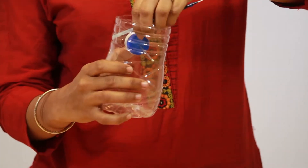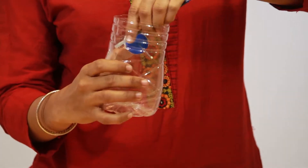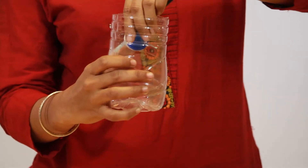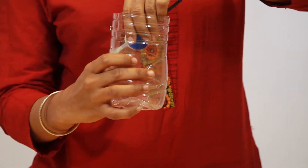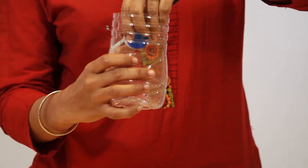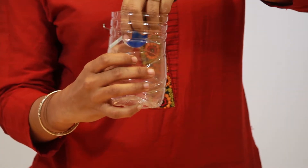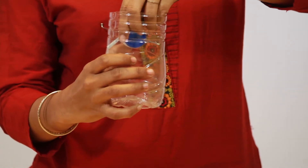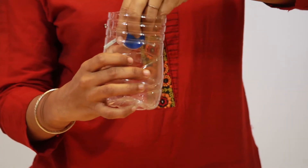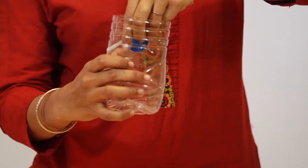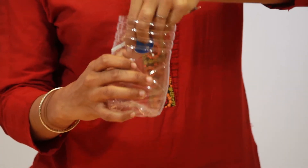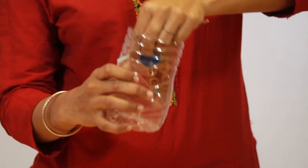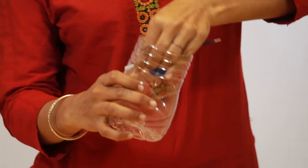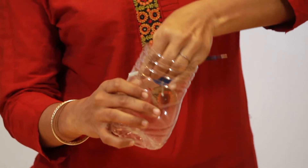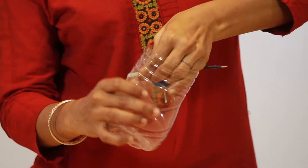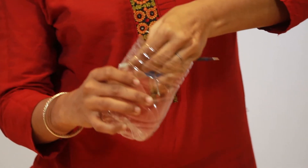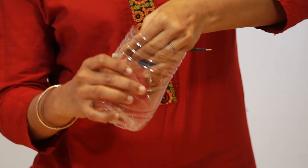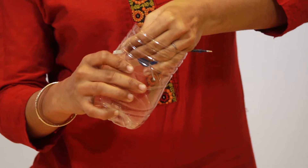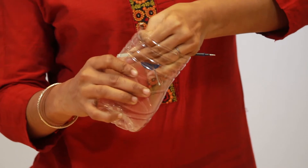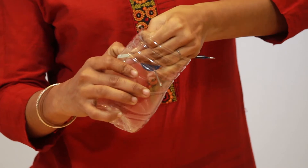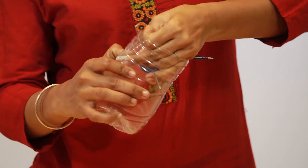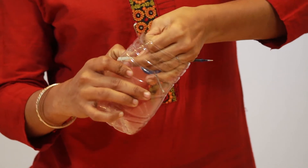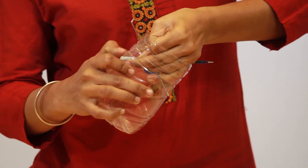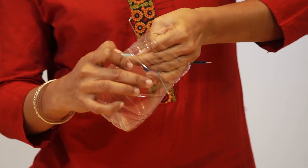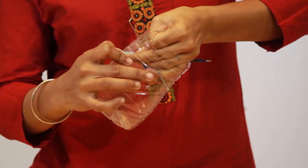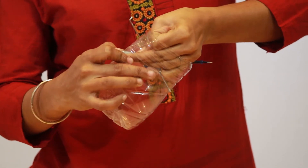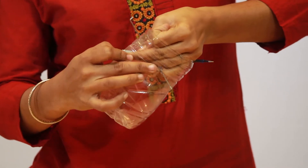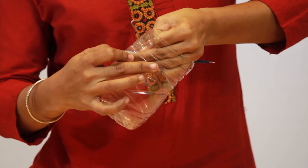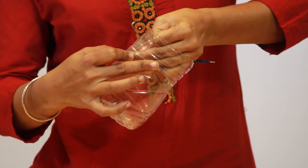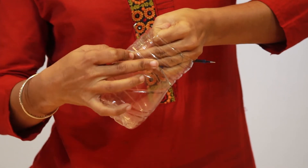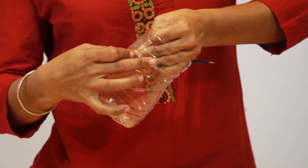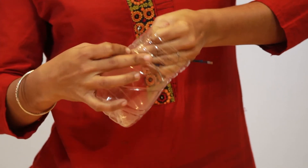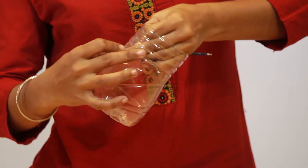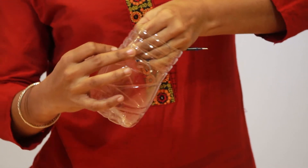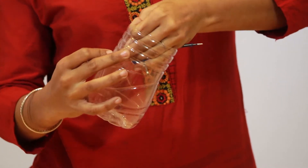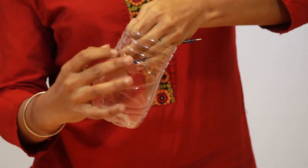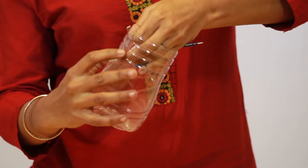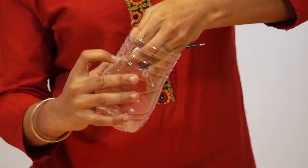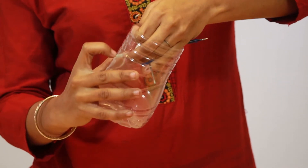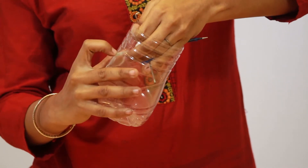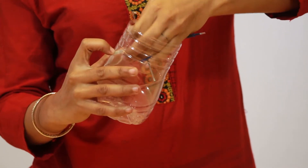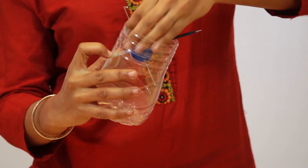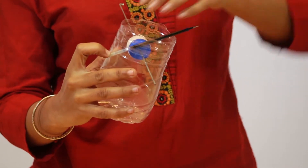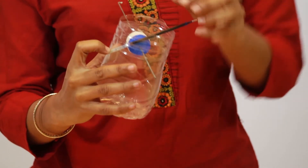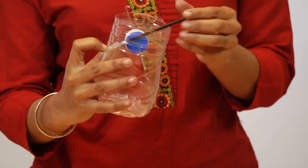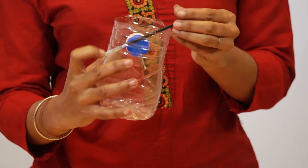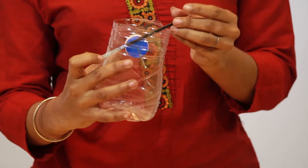and there goes the ball open refill